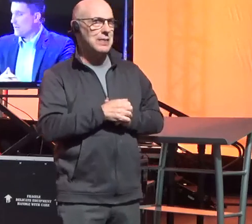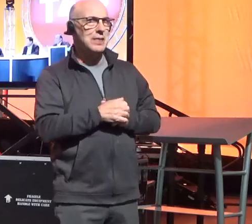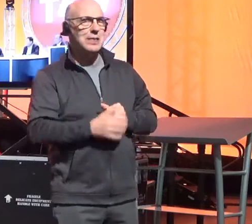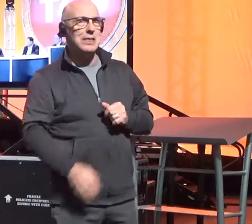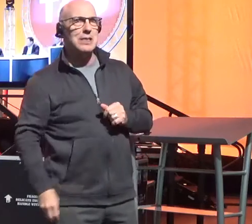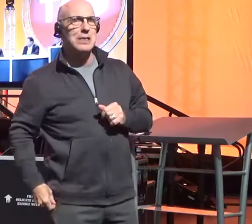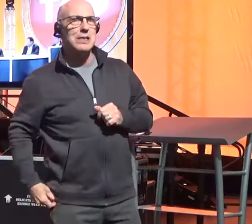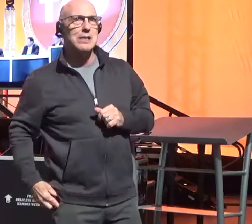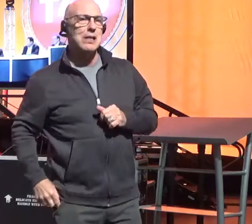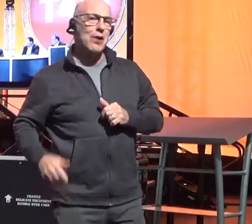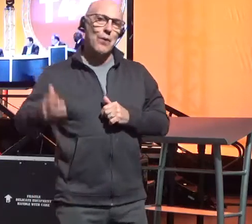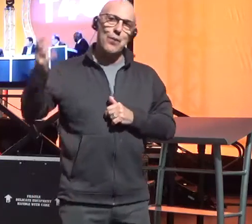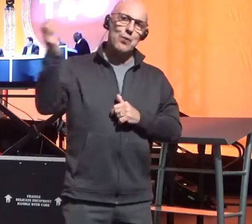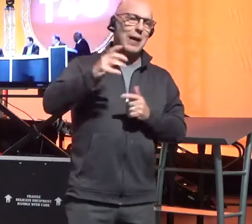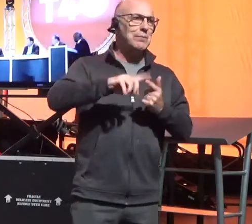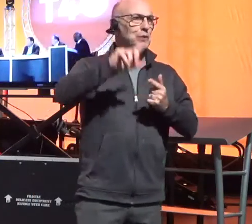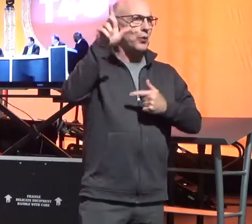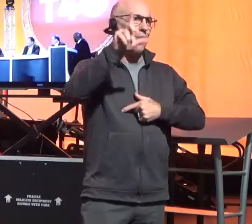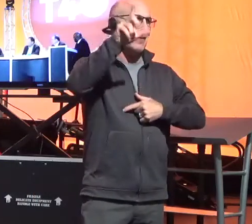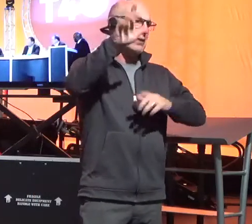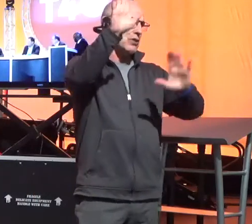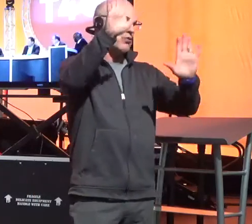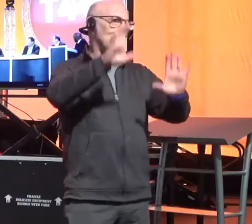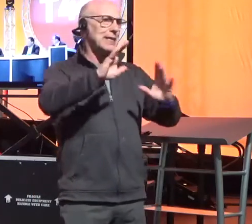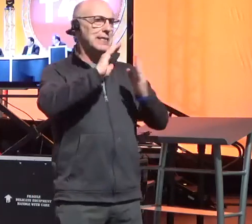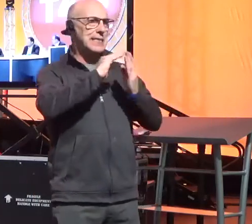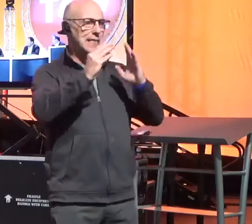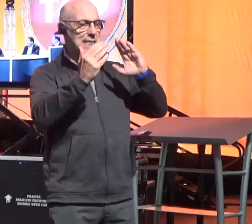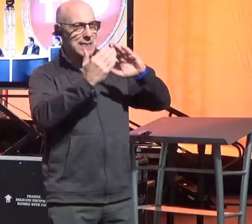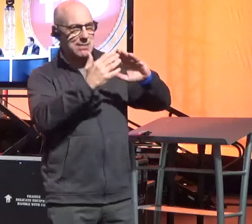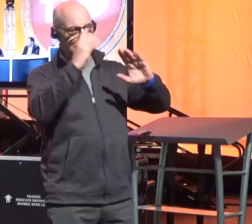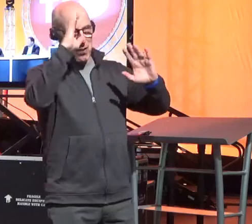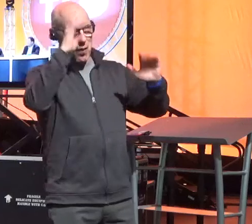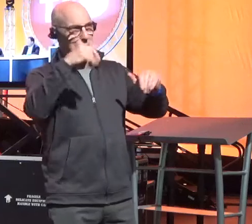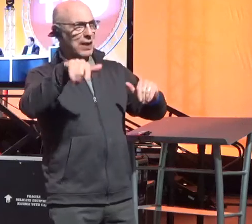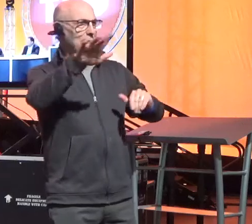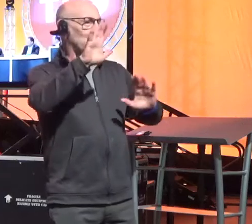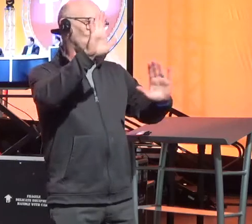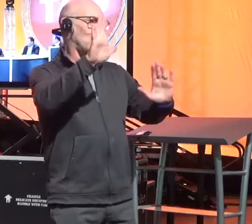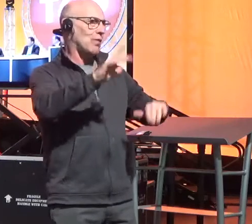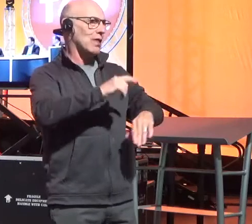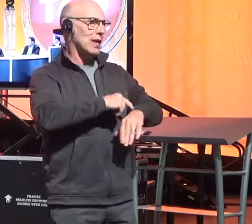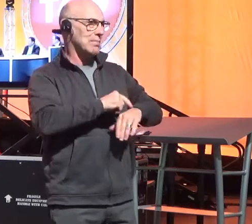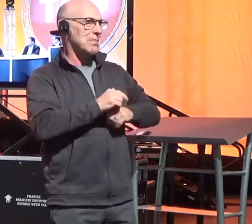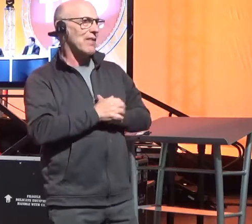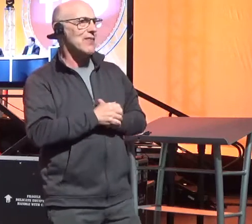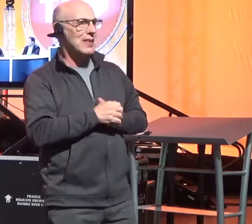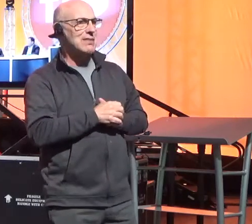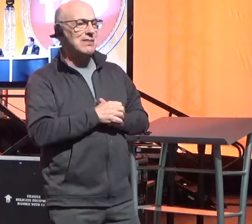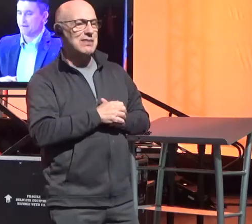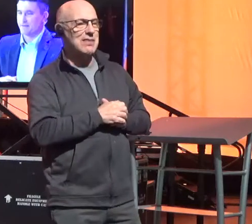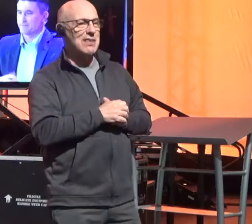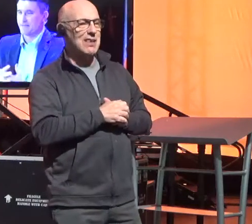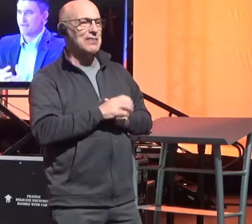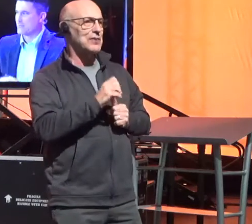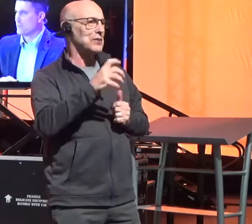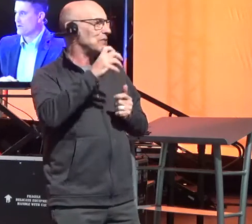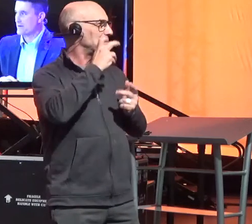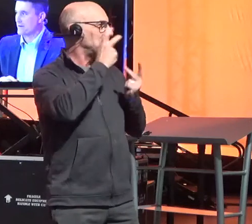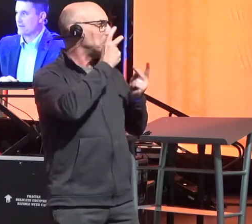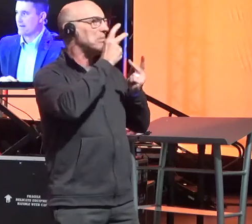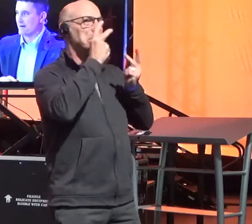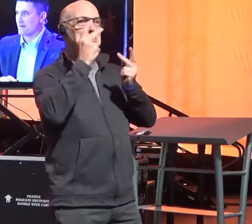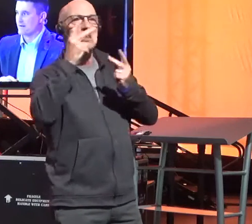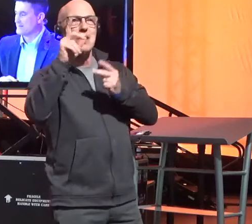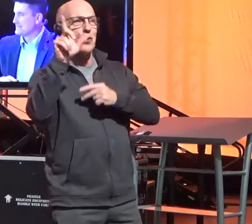Yeah, welcome to Louisville. It's a great city, great food. Hope you guys have a great time just getting to know Louisville a little bit. So glad to have you all here